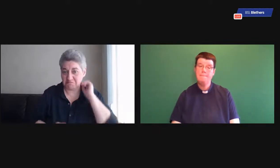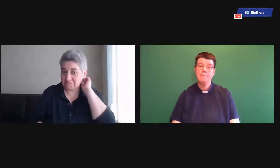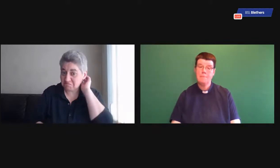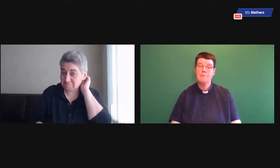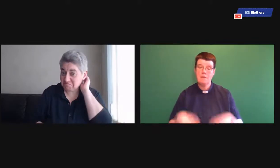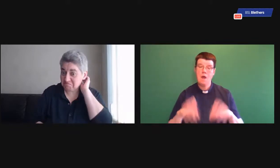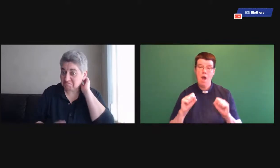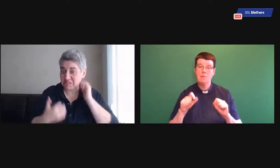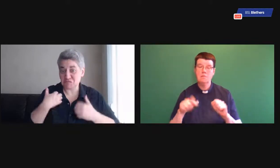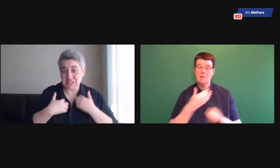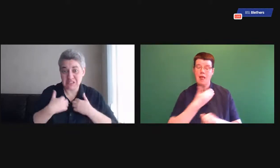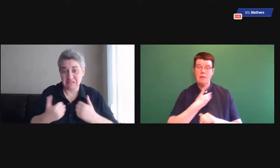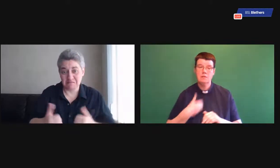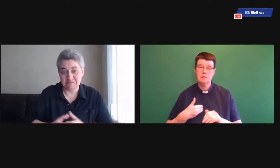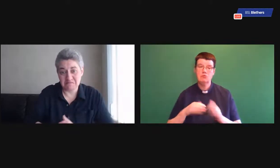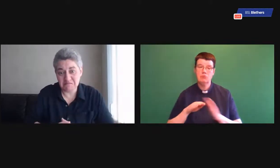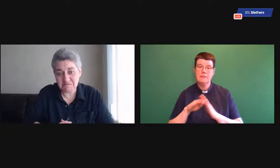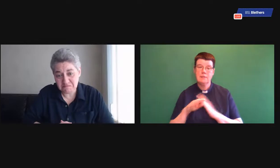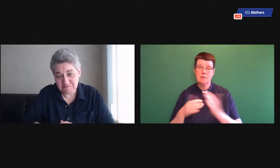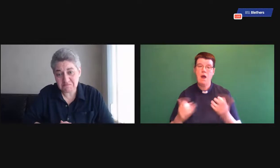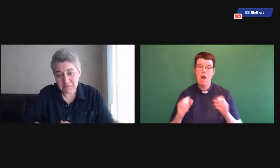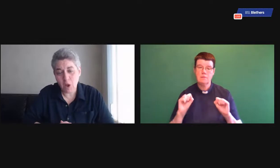something you could think about.